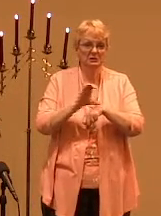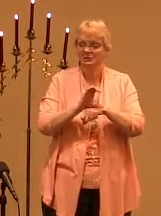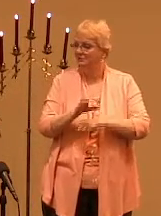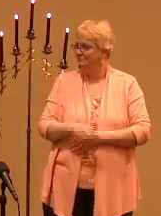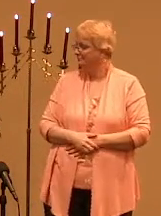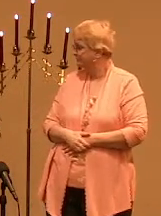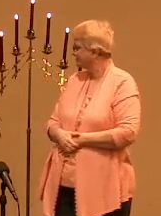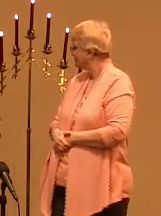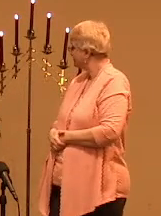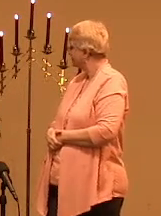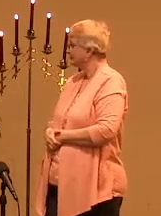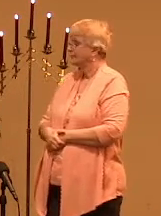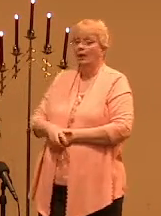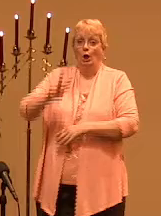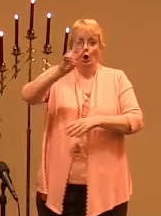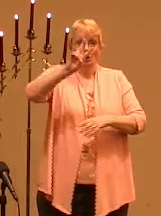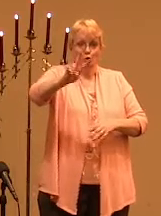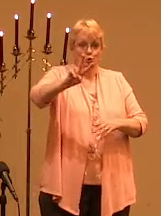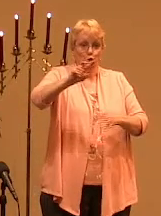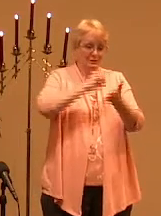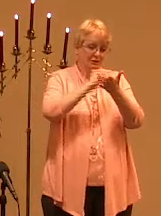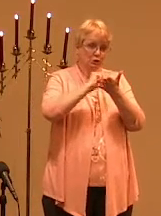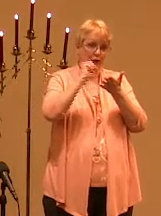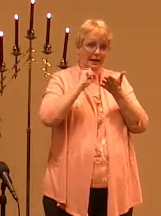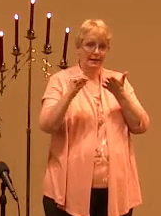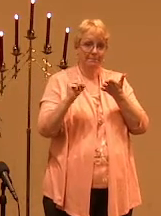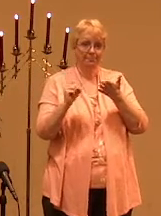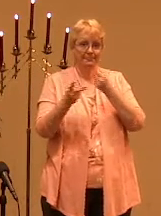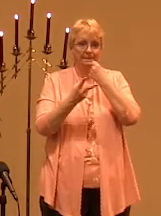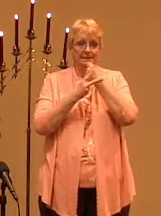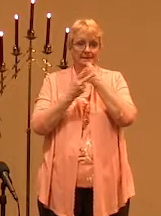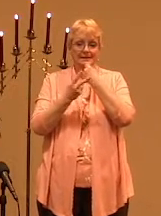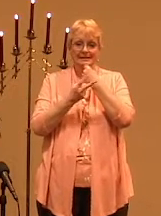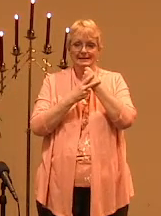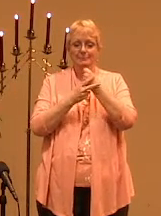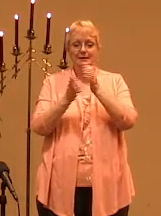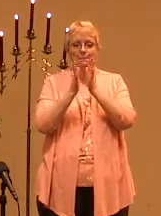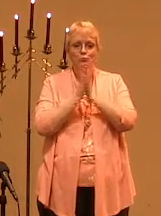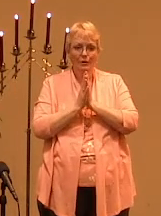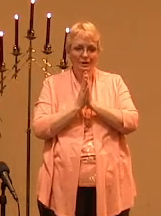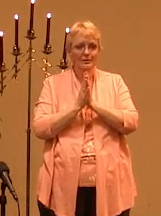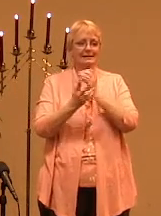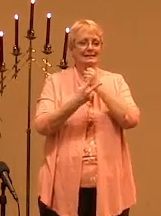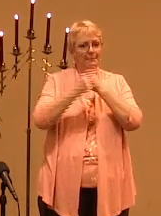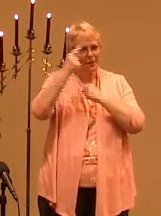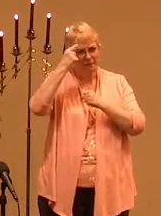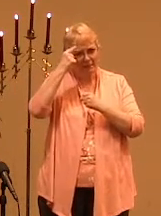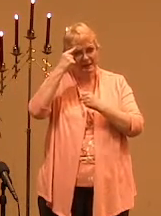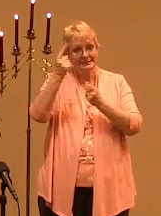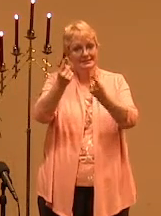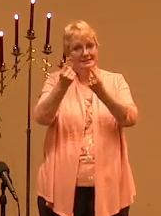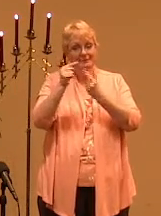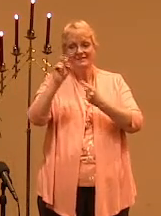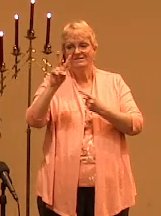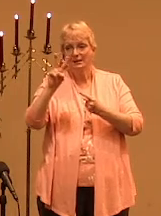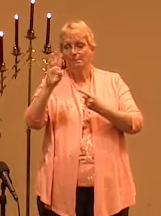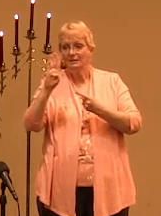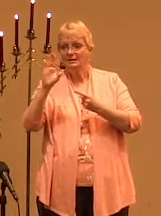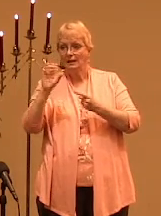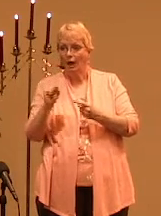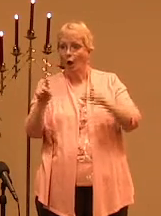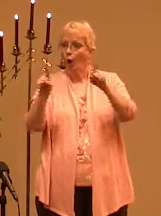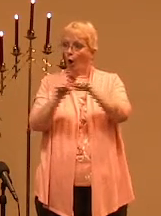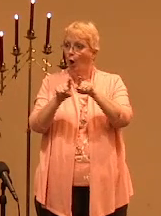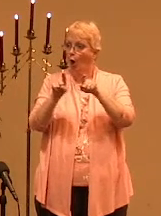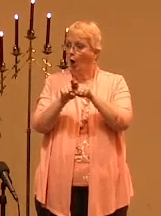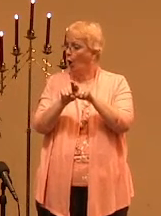there? There are two. There are sign-up sheets. So keep VBS in prayer and keep in mind that that's coming up. VBS and also the